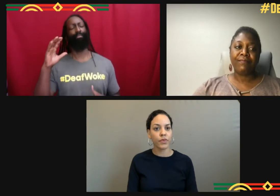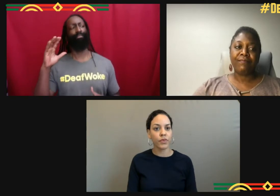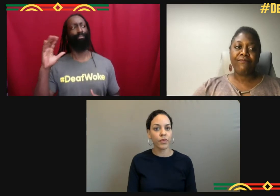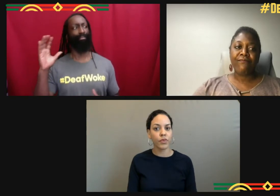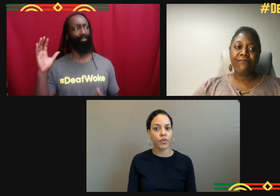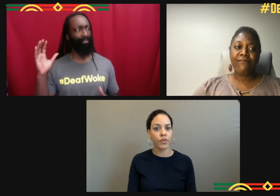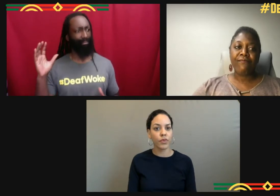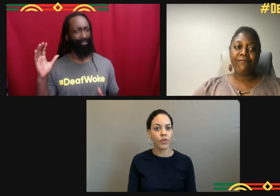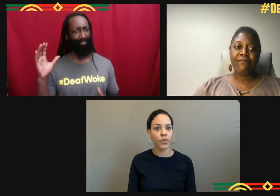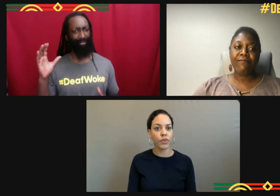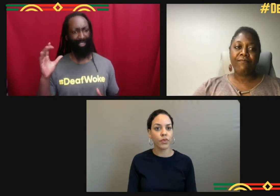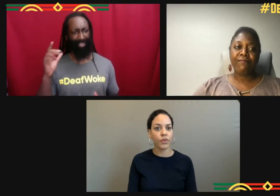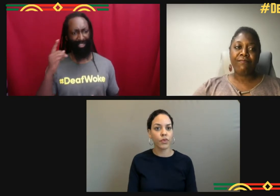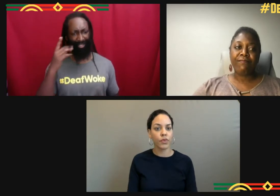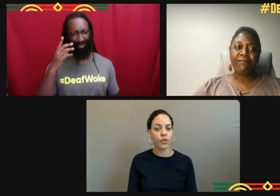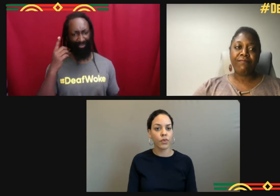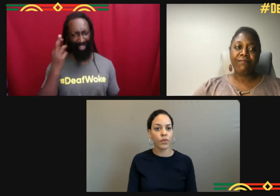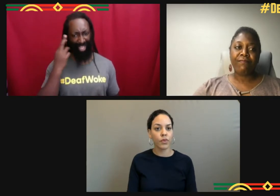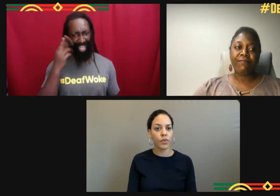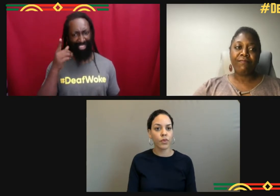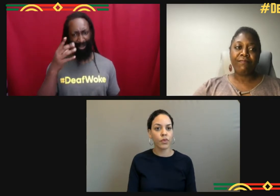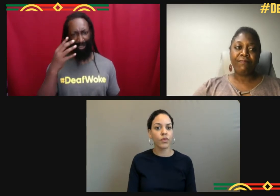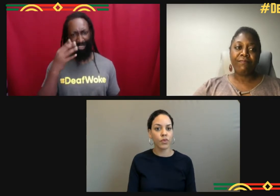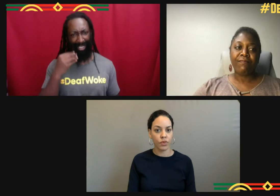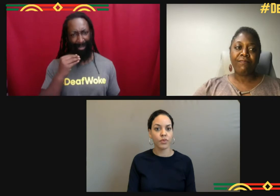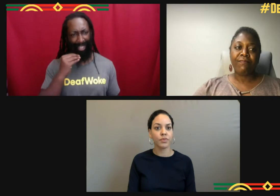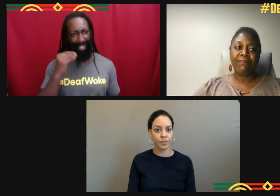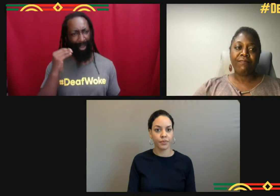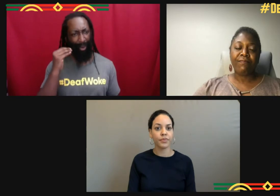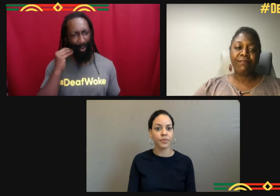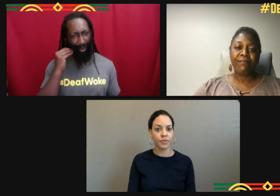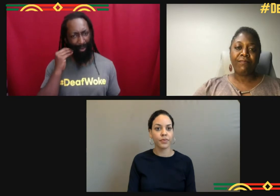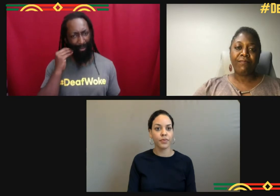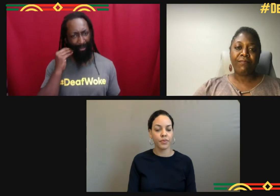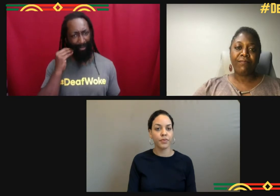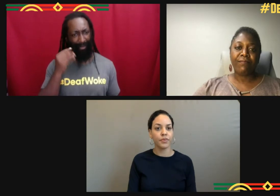with a gentleman named Michael.